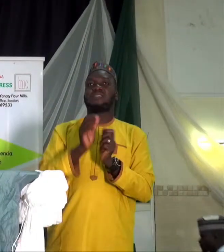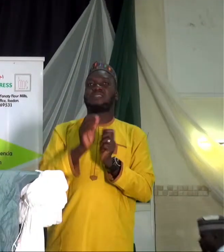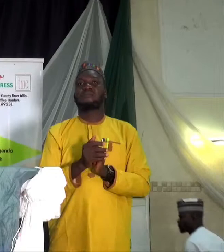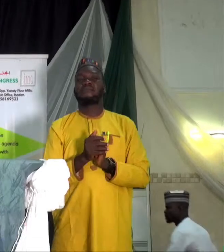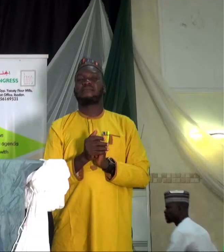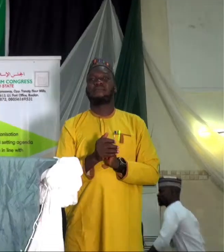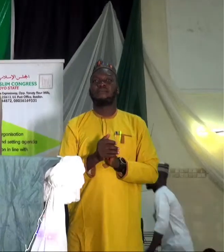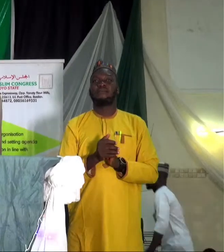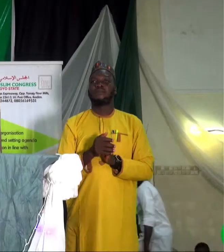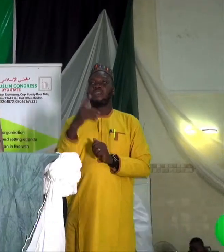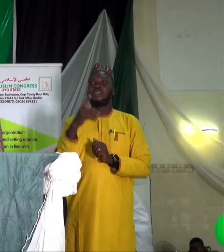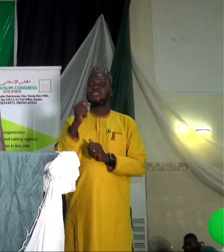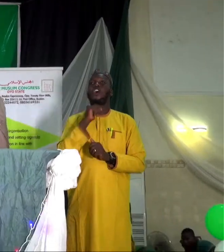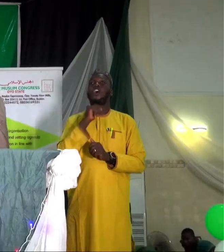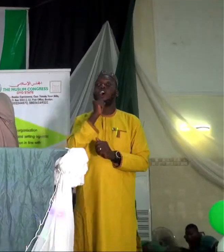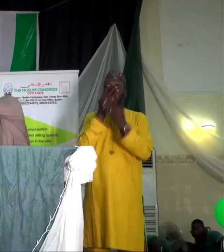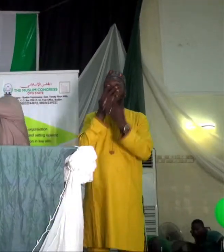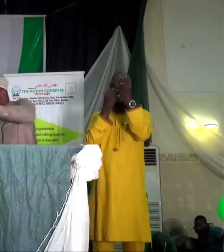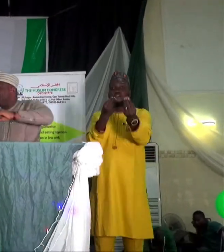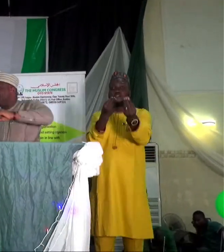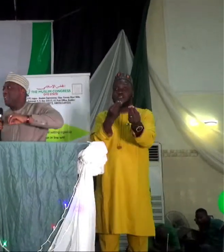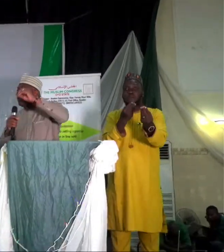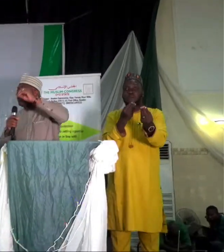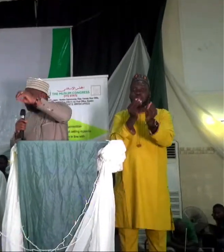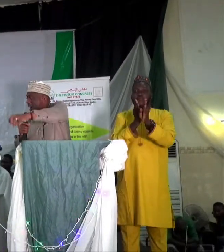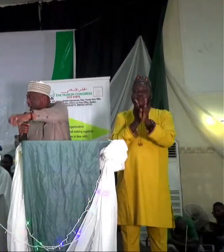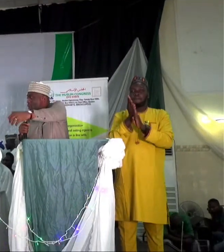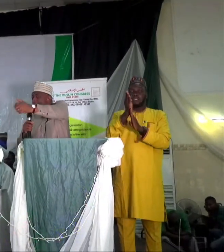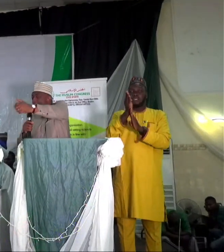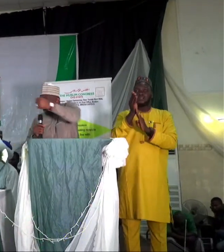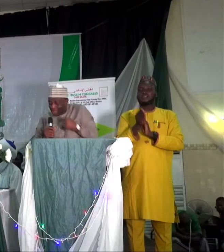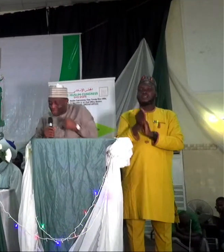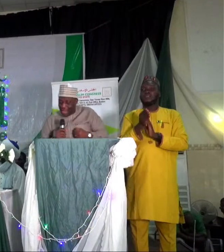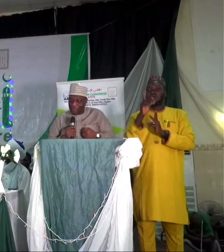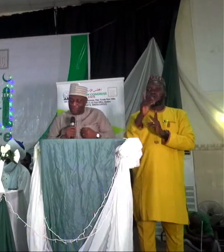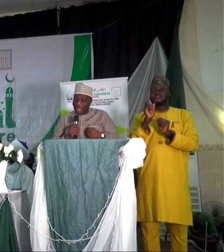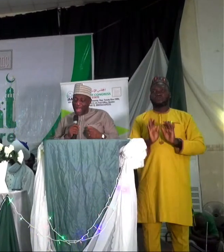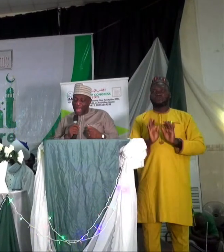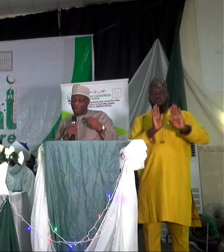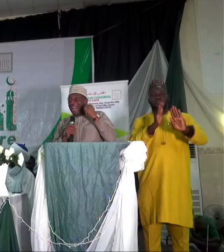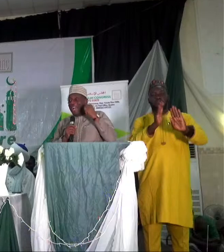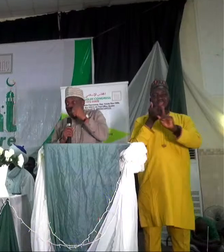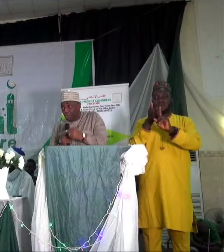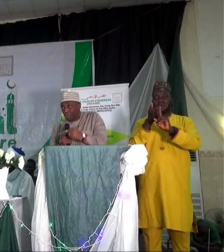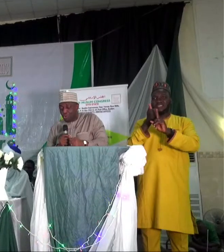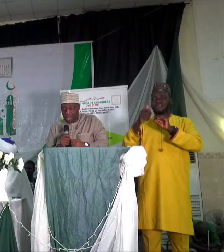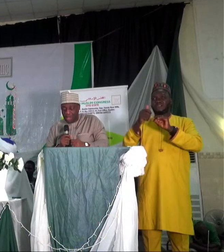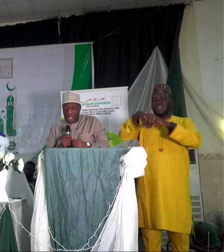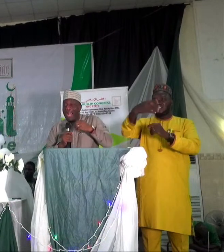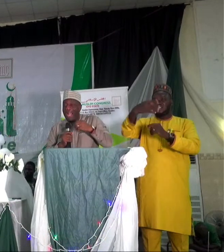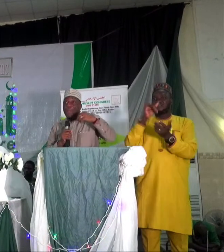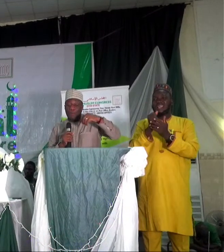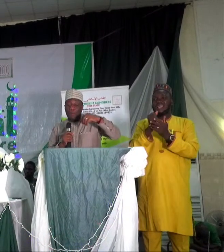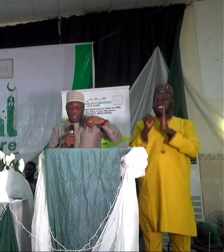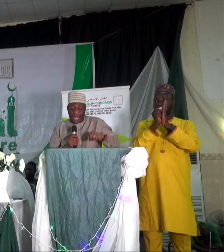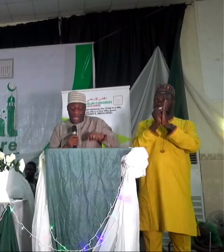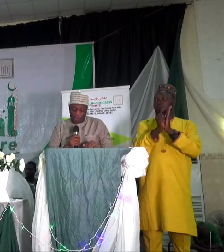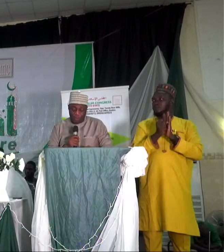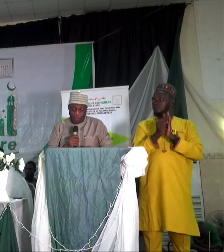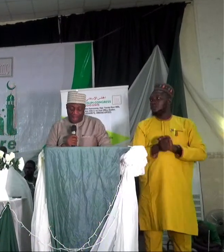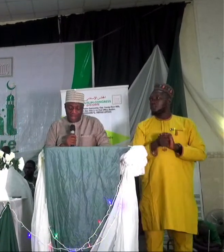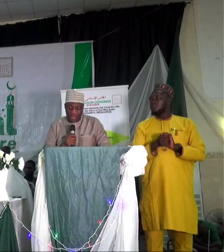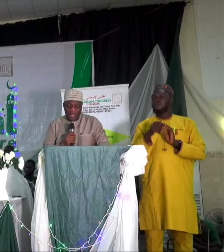the uninformed majority. So we have to pull ourselves out of that circle. Kale my ko di dandan fun